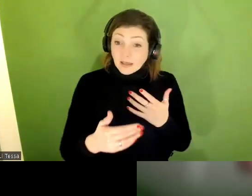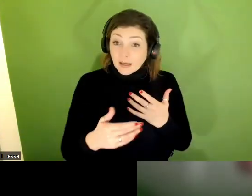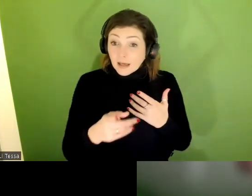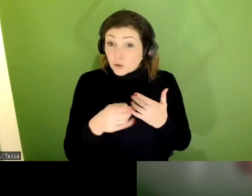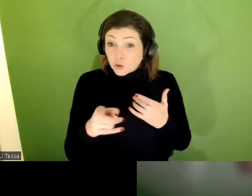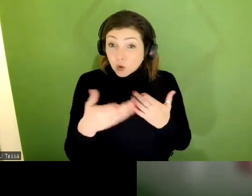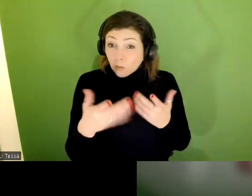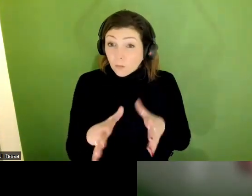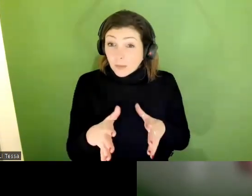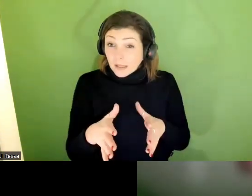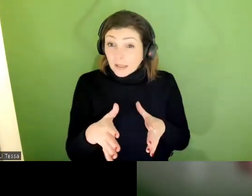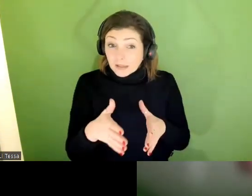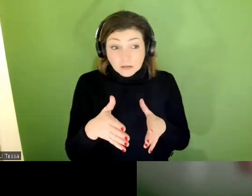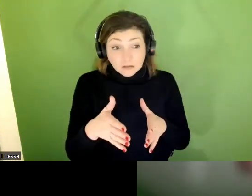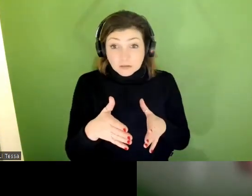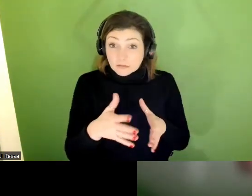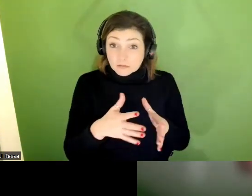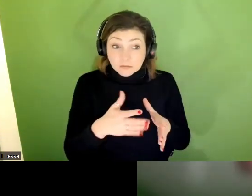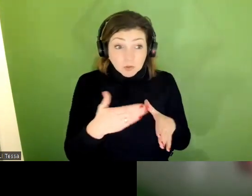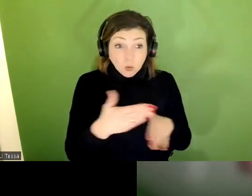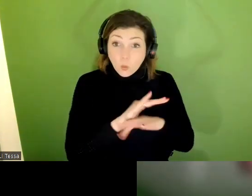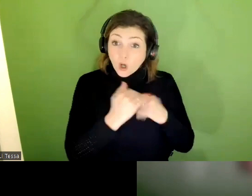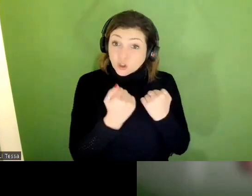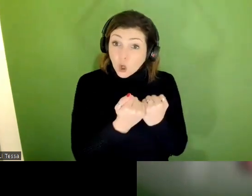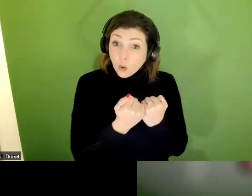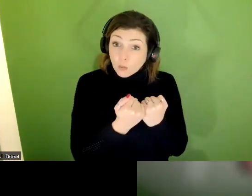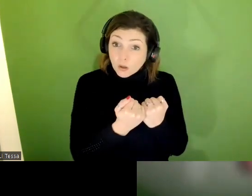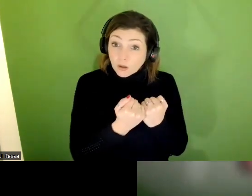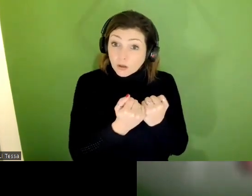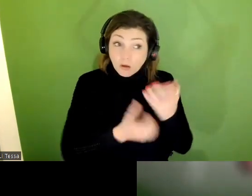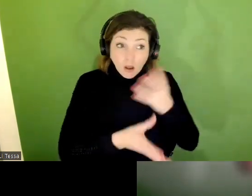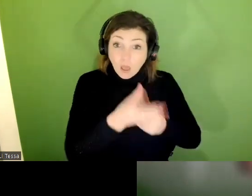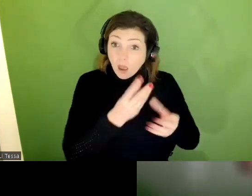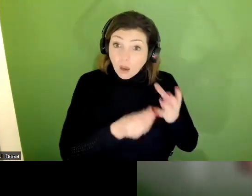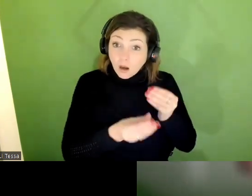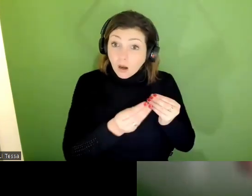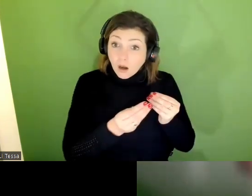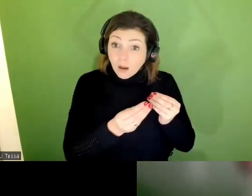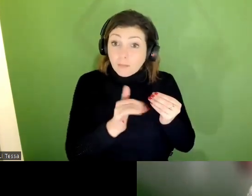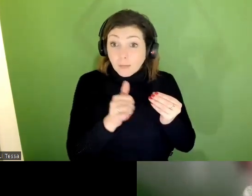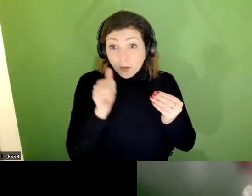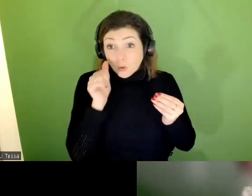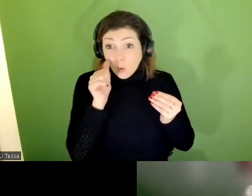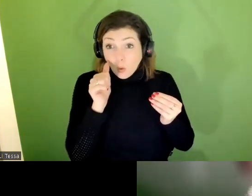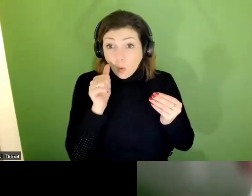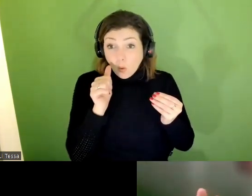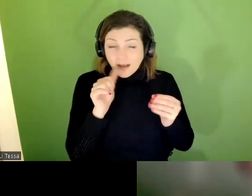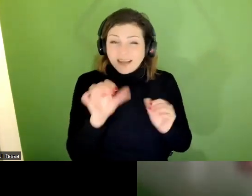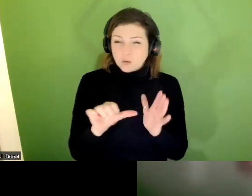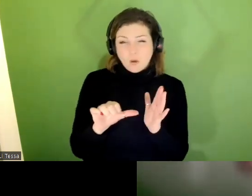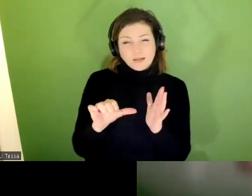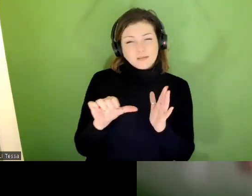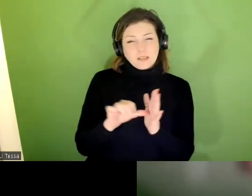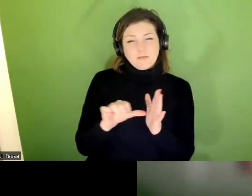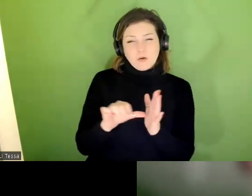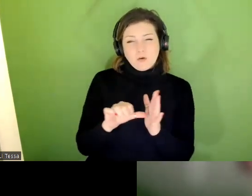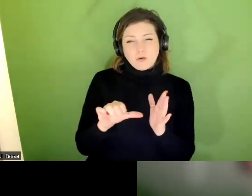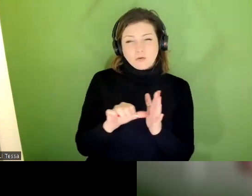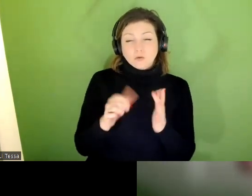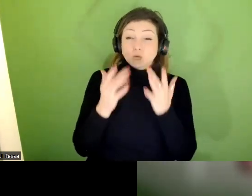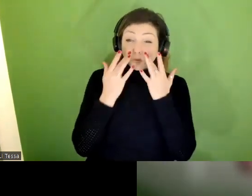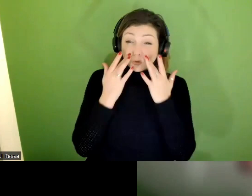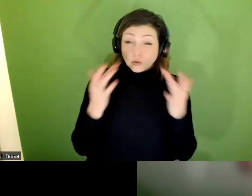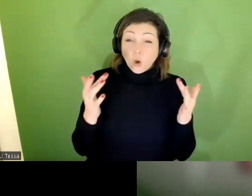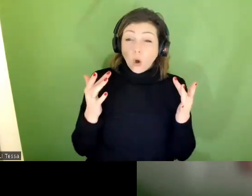of time in the children's writing workshops, it's so hard to move people through time and space, isn't it? To get your characters